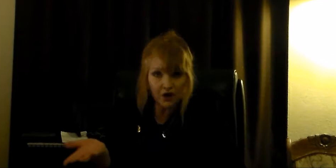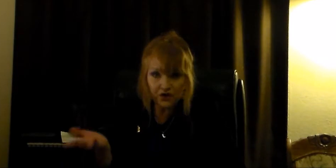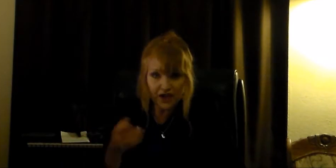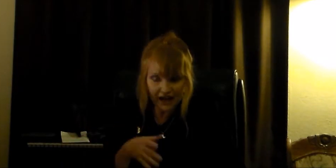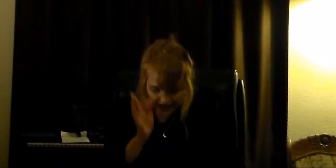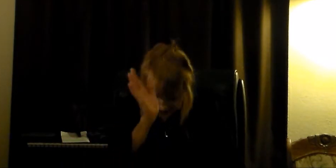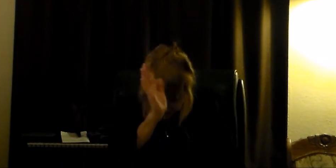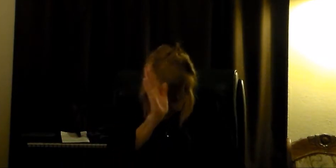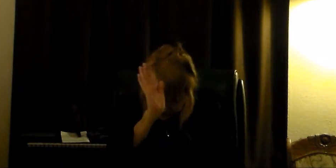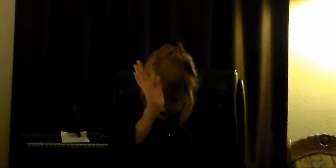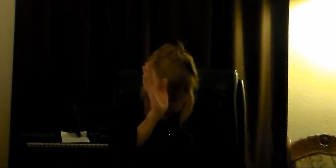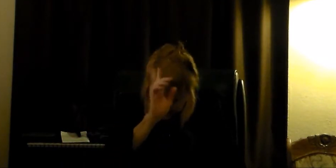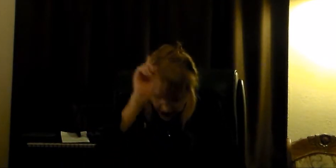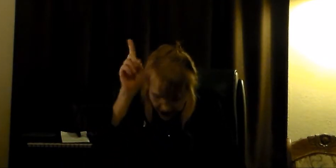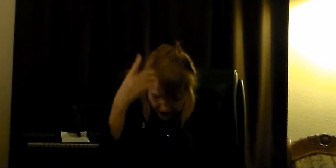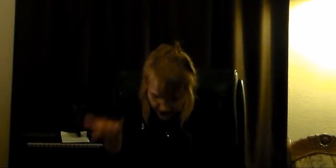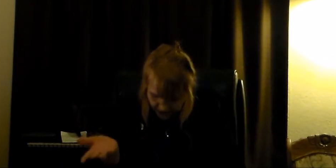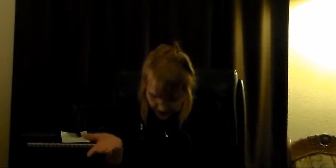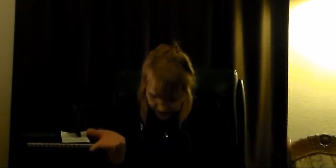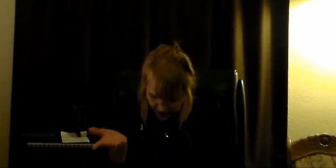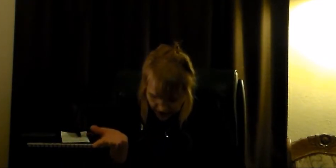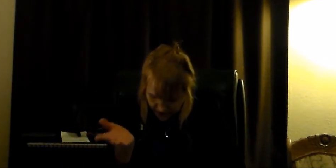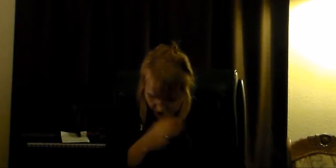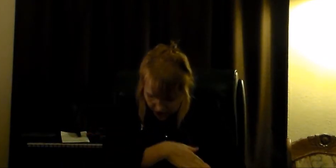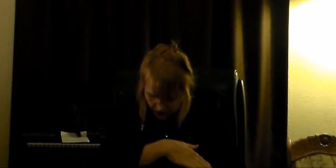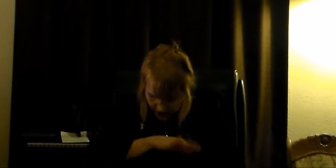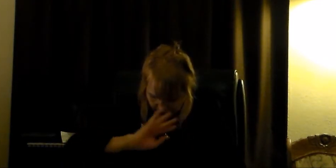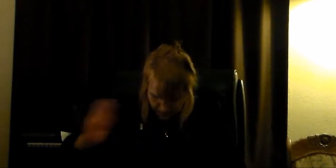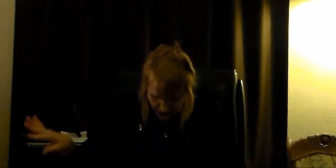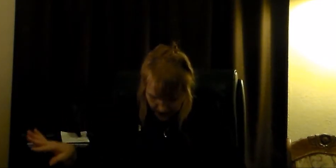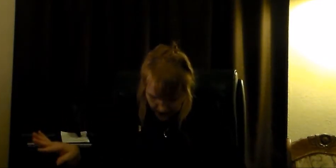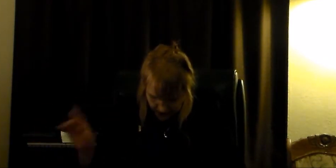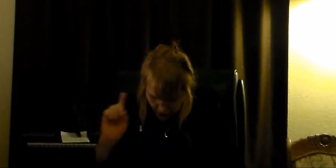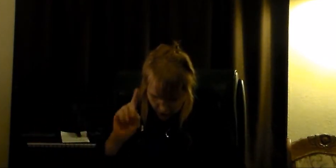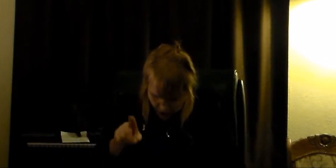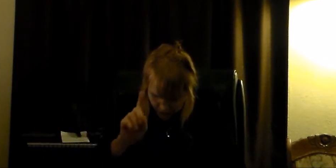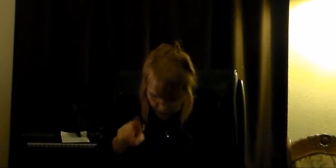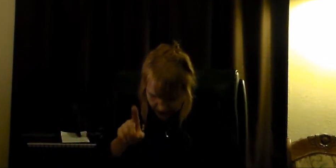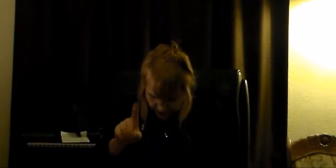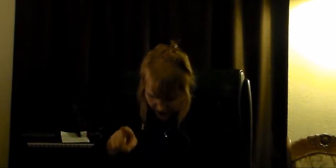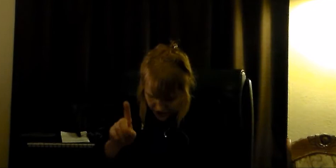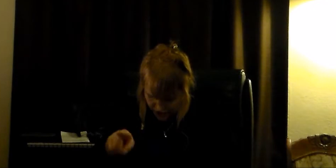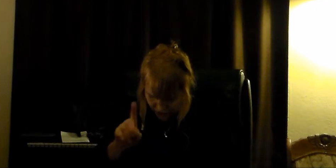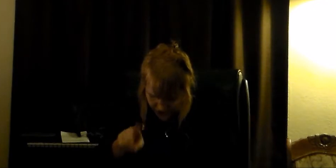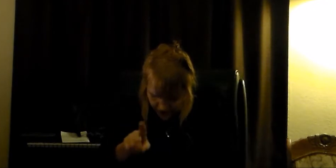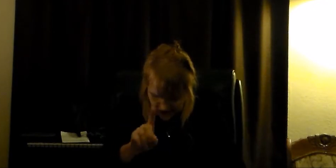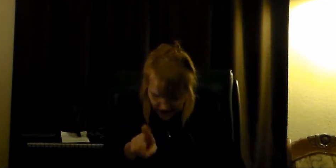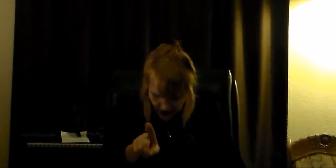you can't. God or Heavenly Father, and money, or whoever, whatever else you use here as an